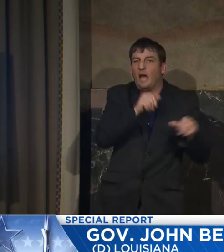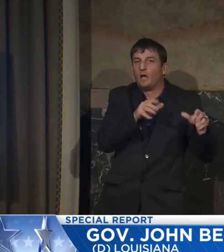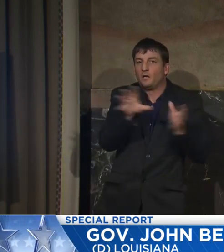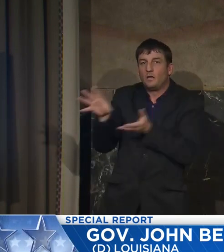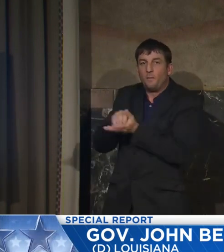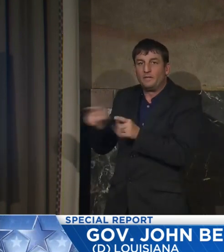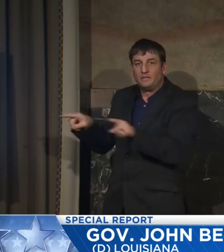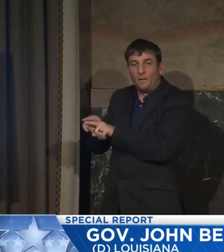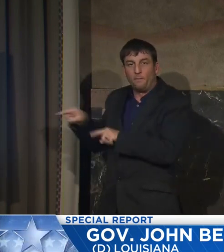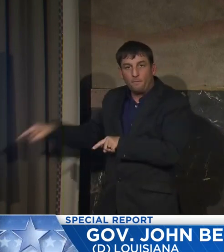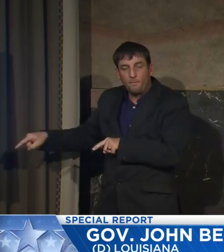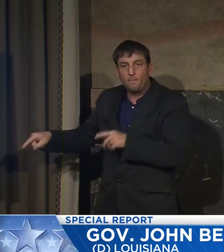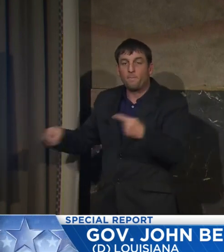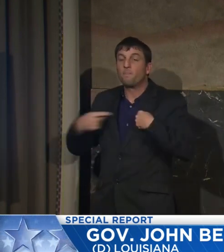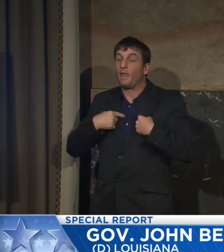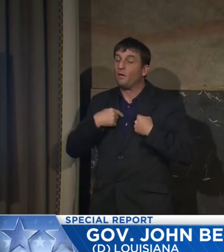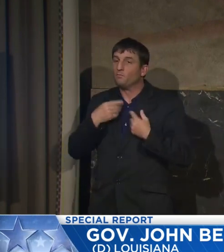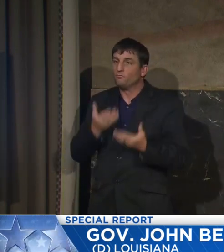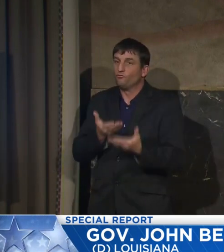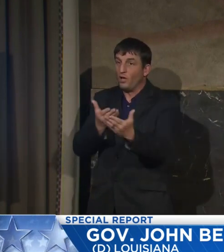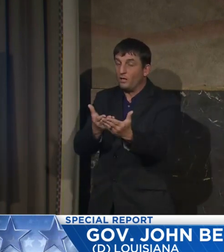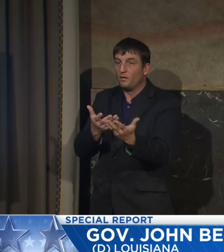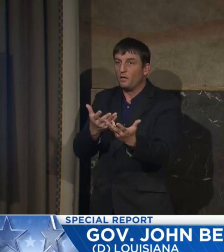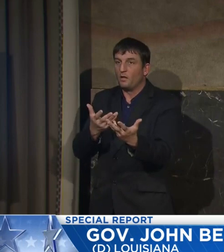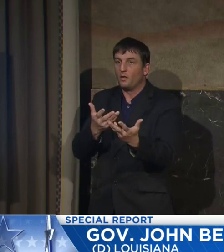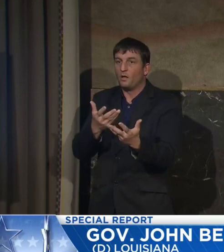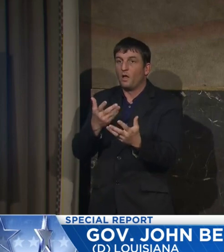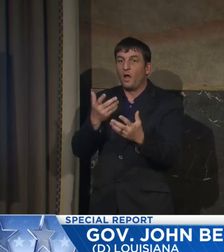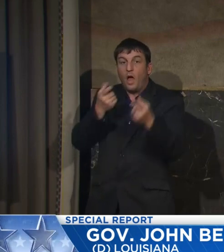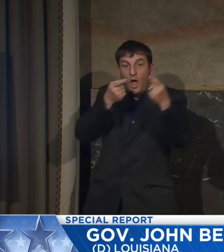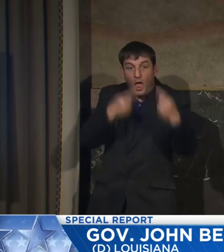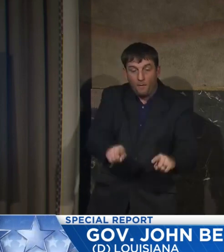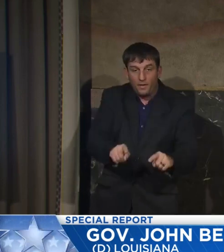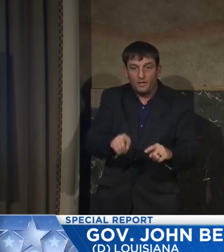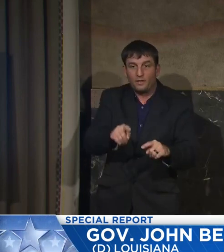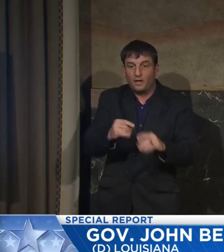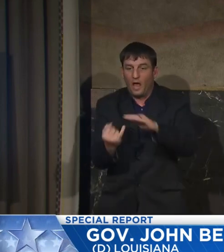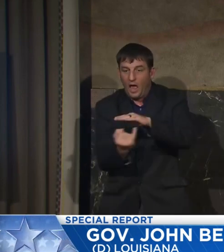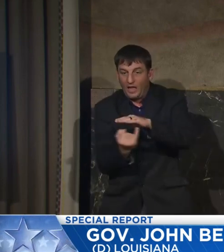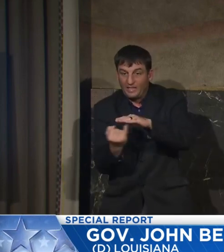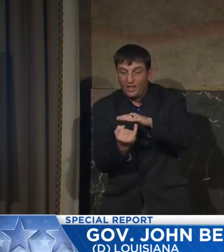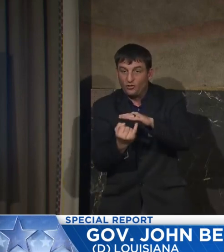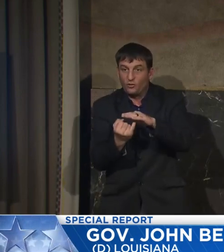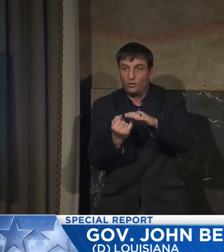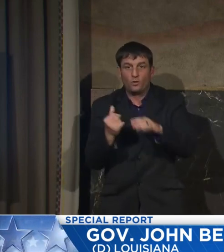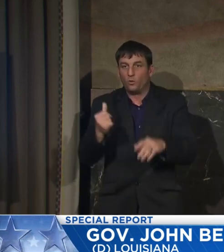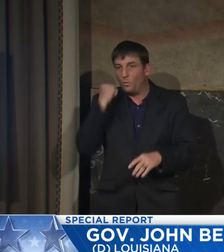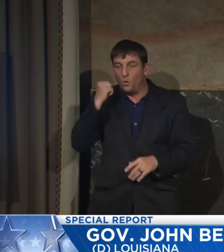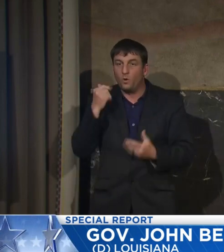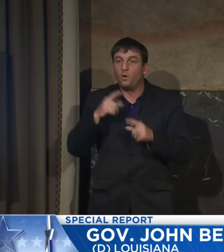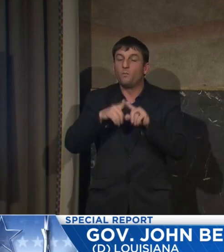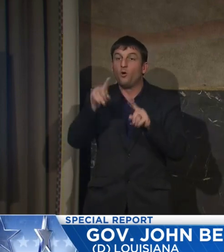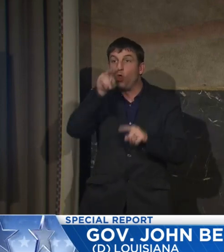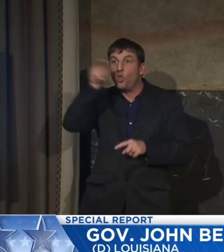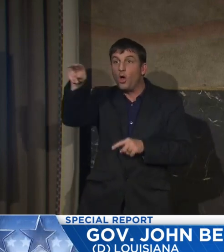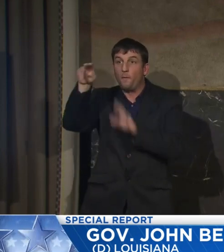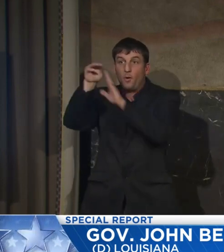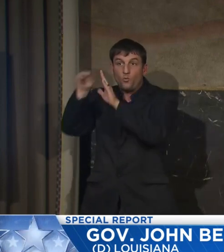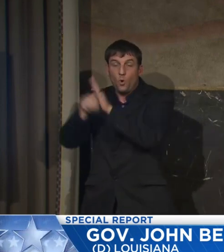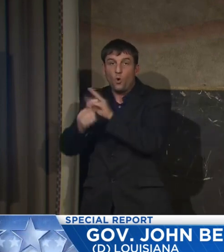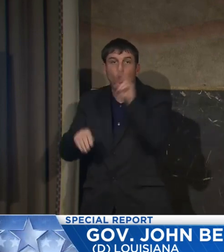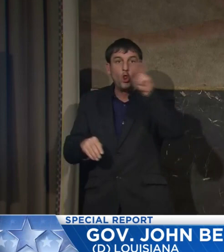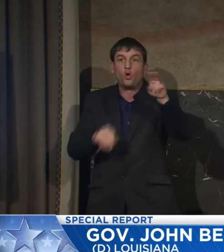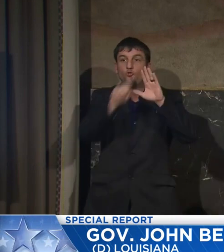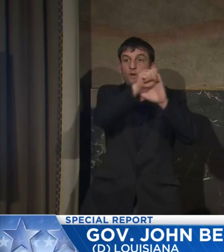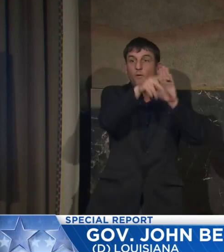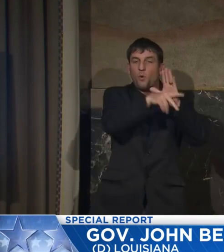that things don't really happen in isolation. And so if you want to look at Monroe and Shreveport, for example, you